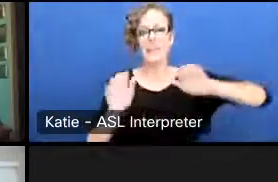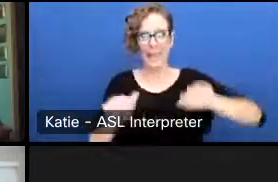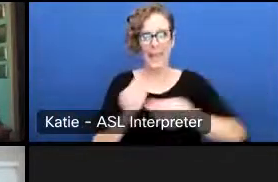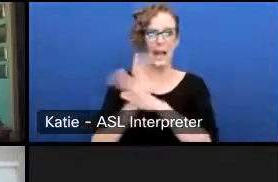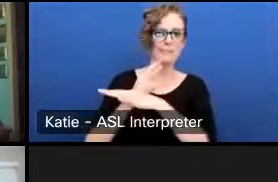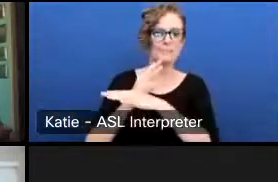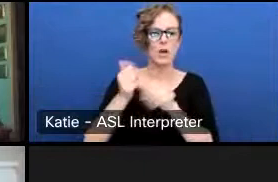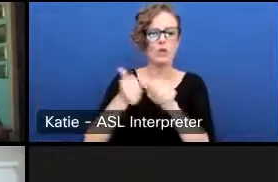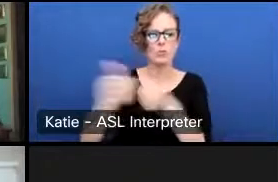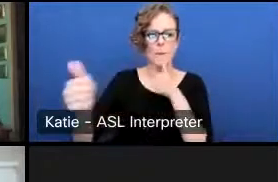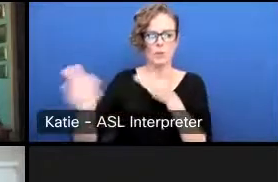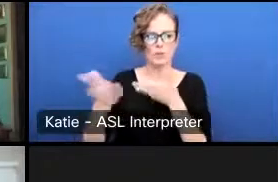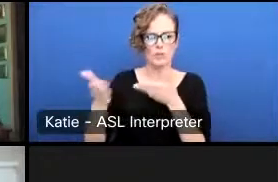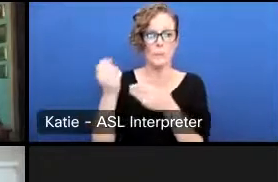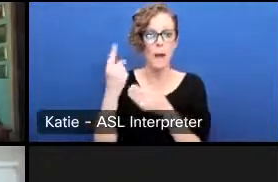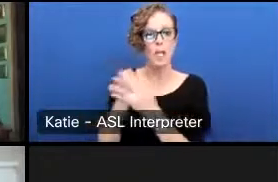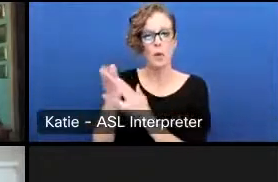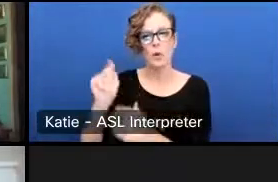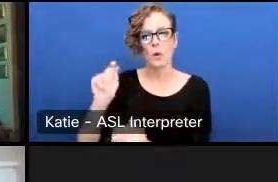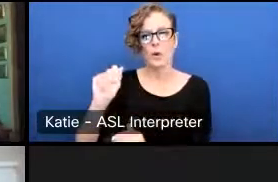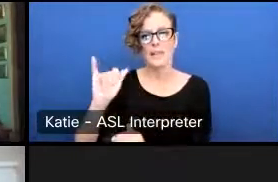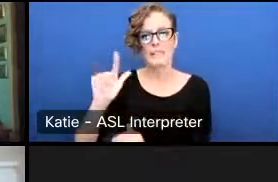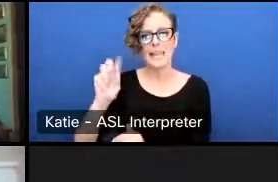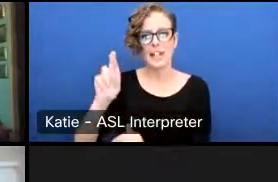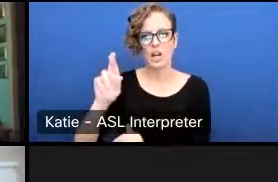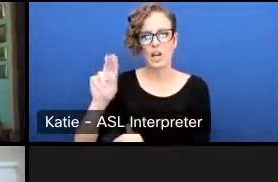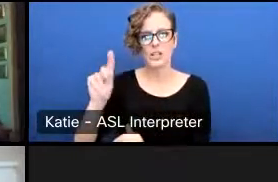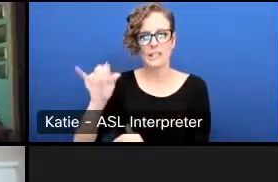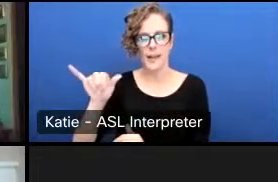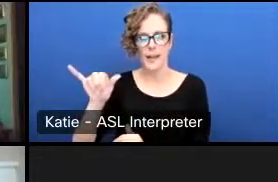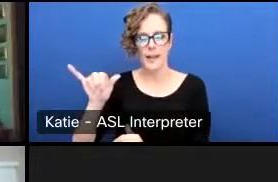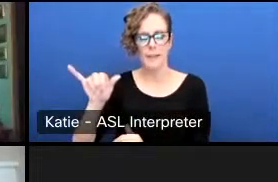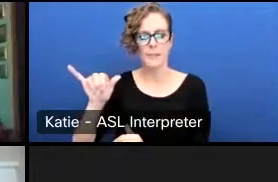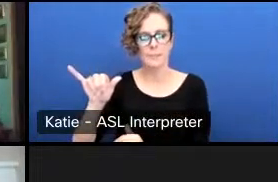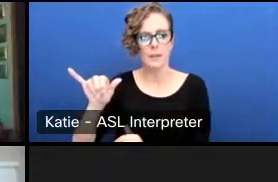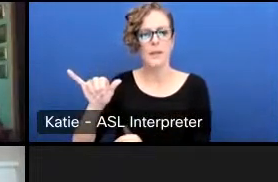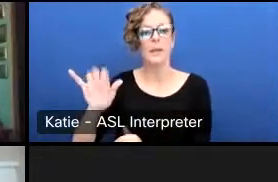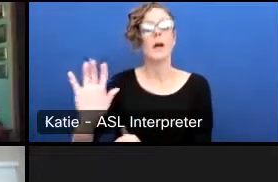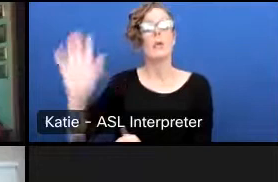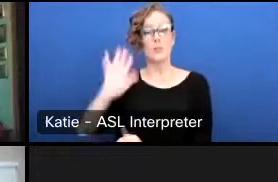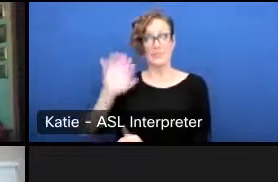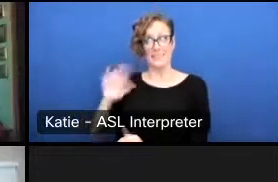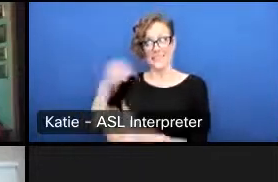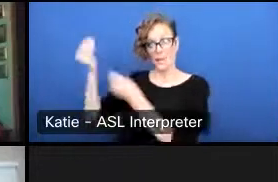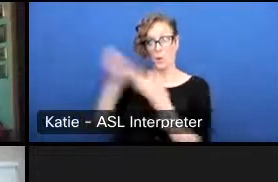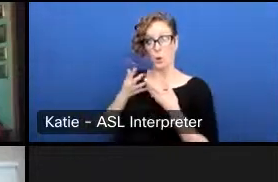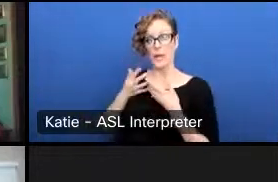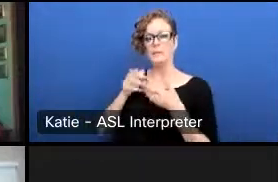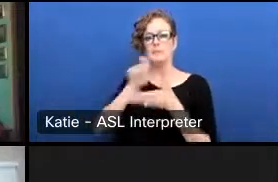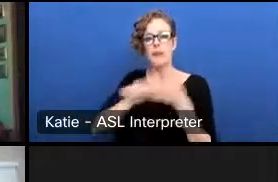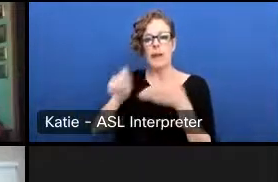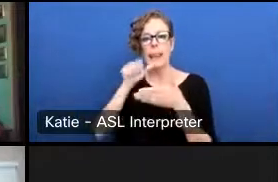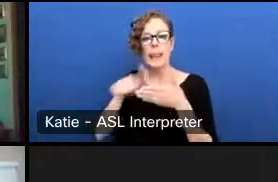Taylor Day. And previously in these forums, we were told to submit a letter of interest if we wanted to